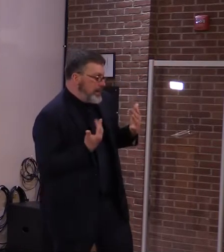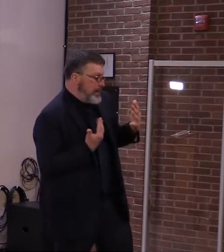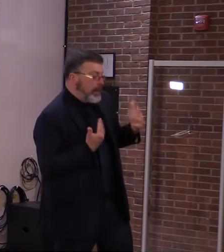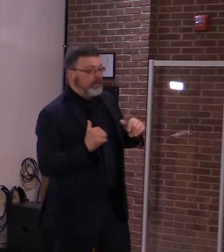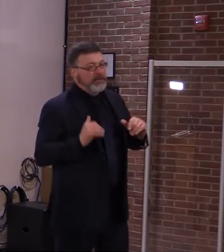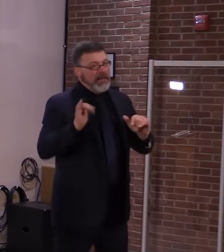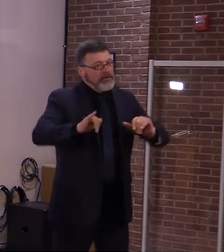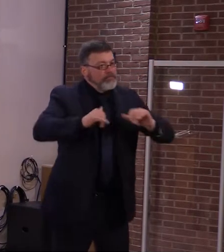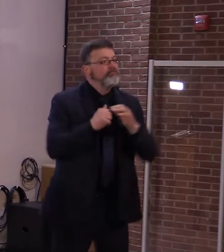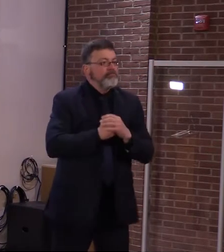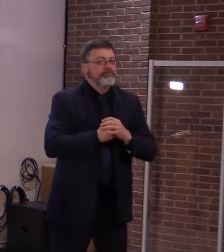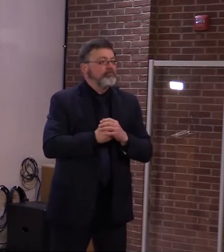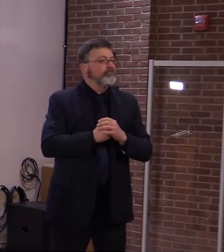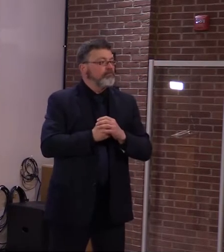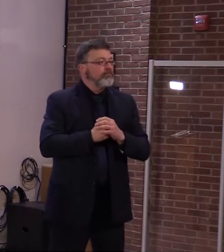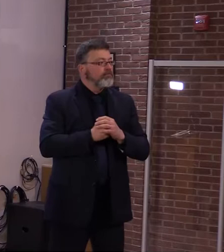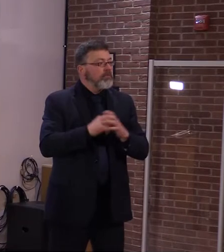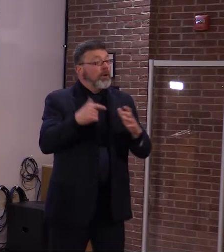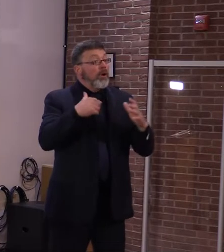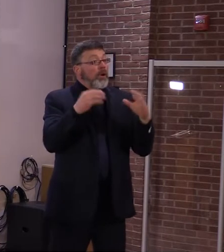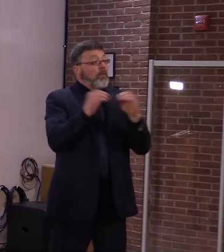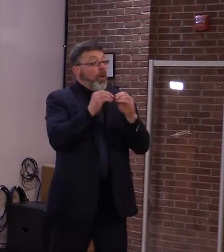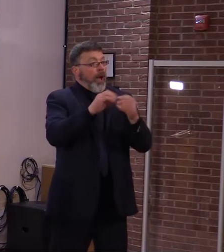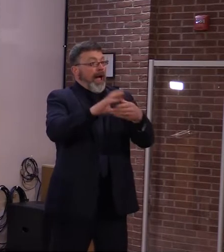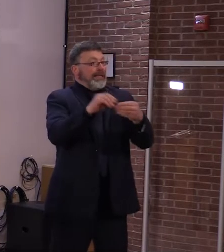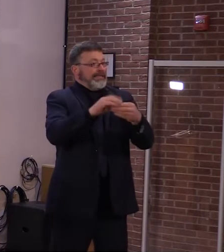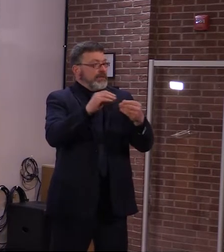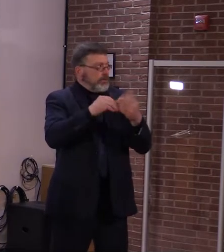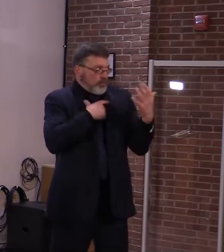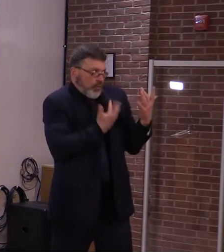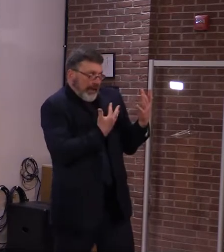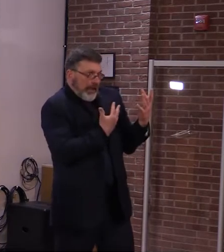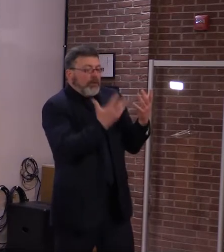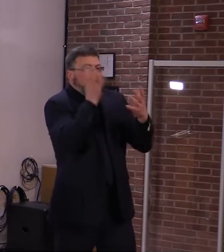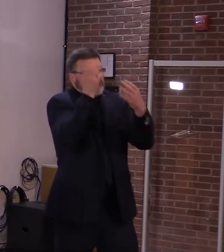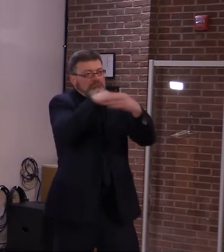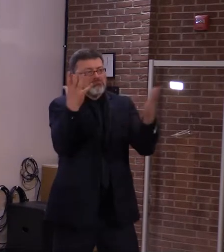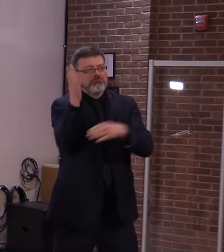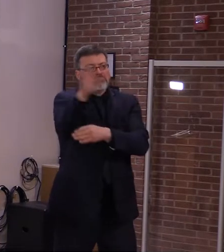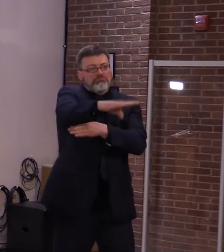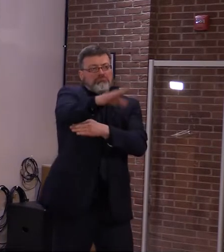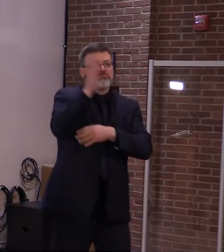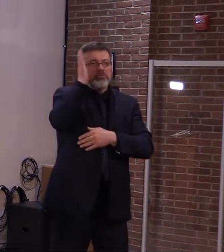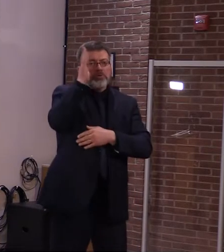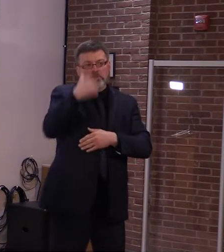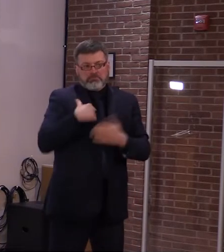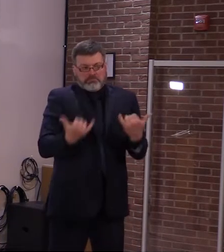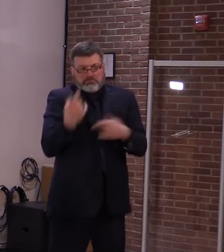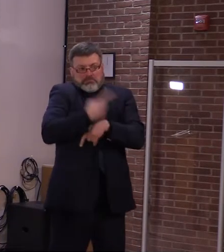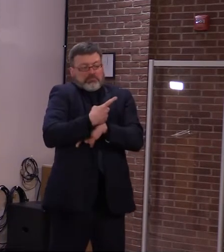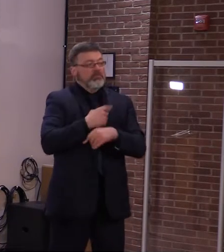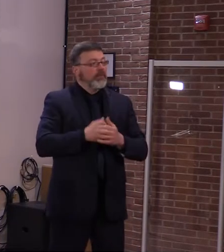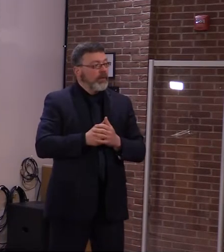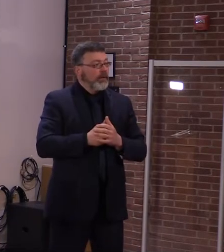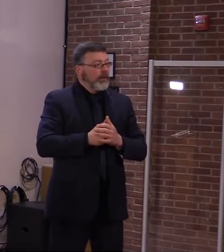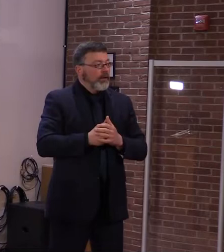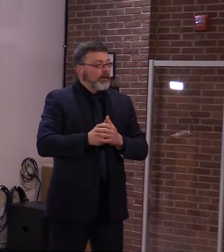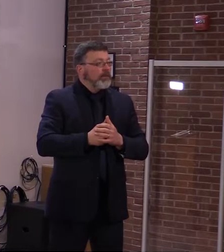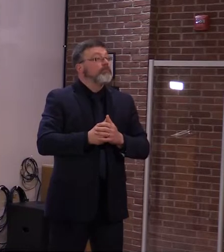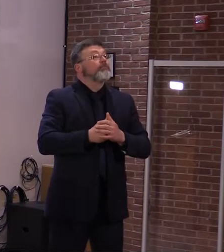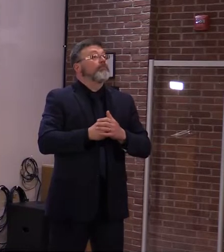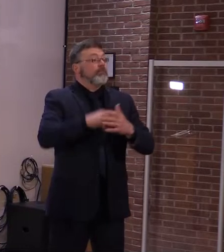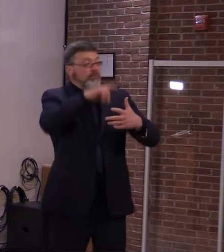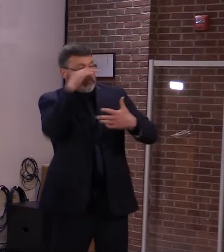that we have reached another milestone this week. More than 300,000 people have received at least one dose of